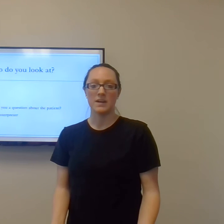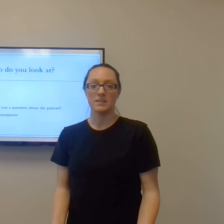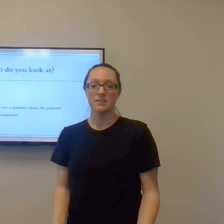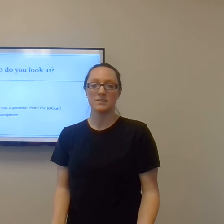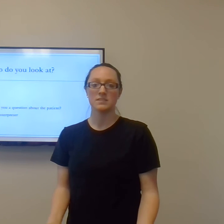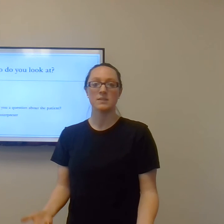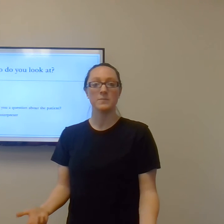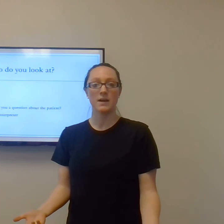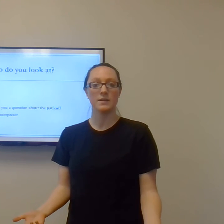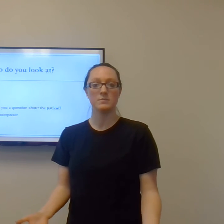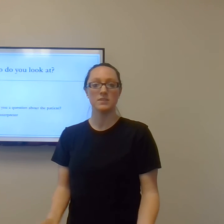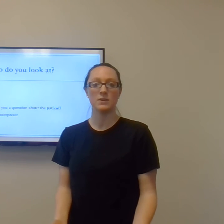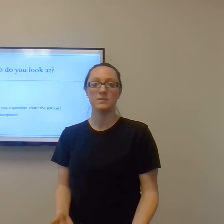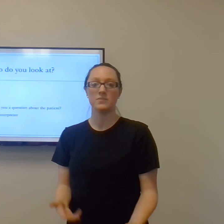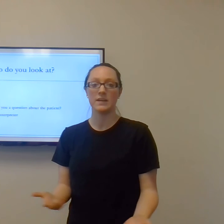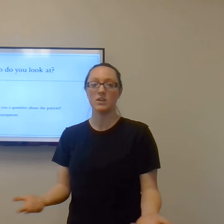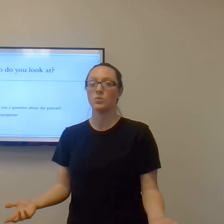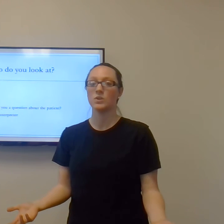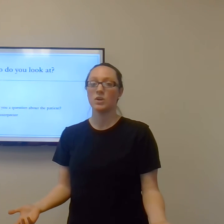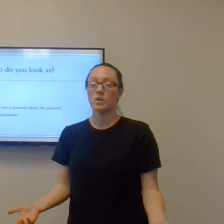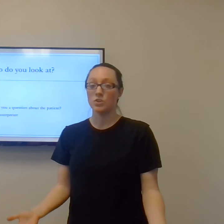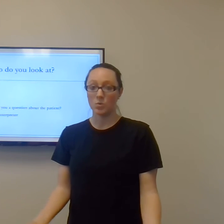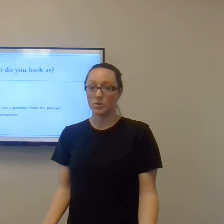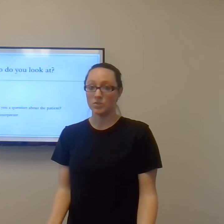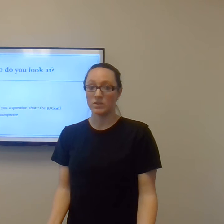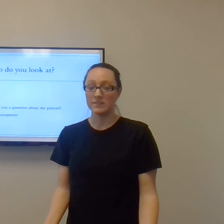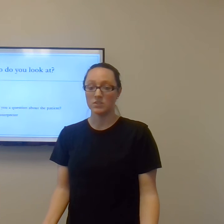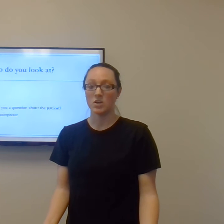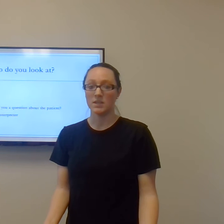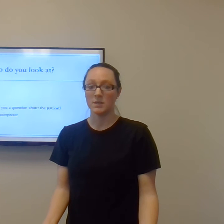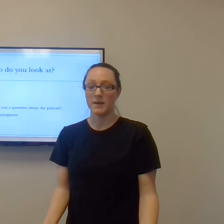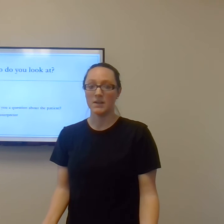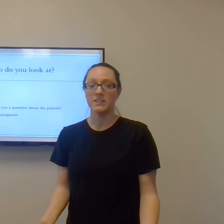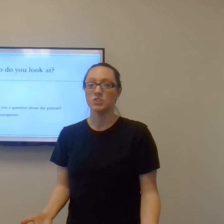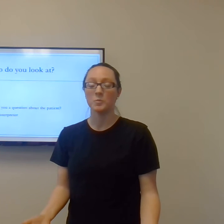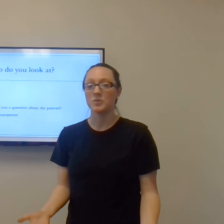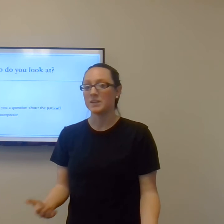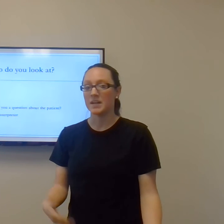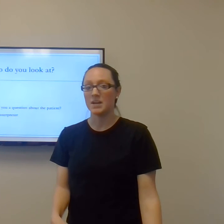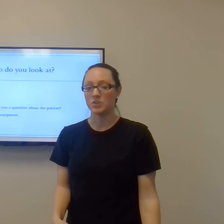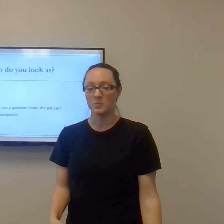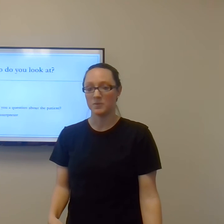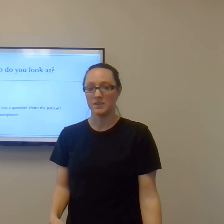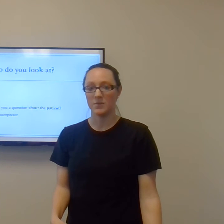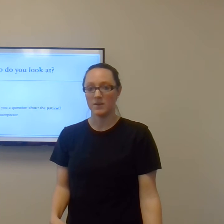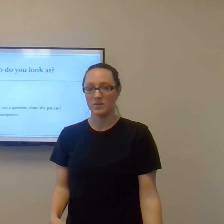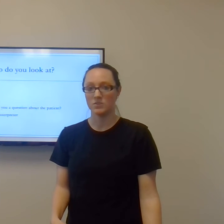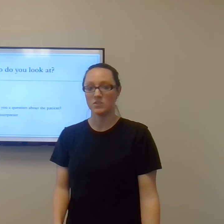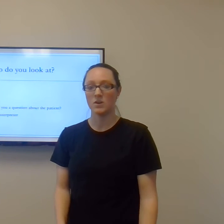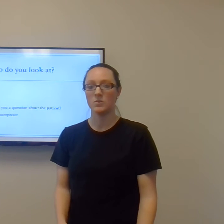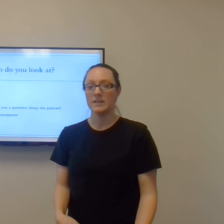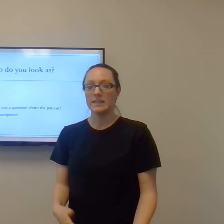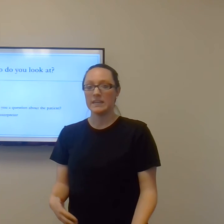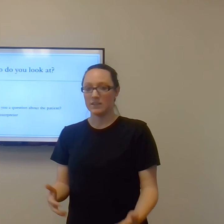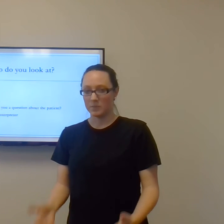provide. Sometimes, though, if they don't know what you're even talking about, the interpreter cannot interpret it that well. So if the